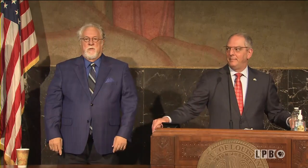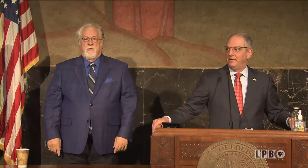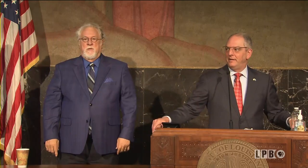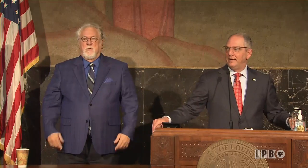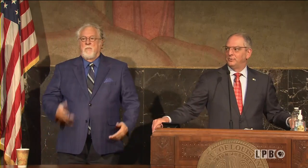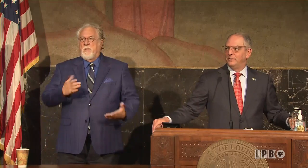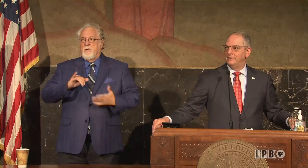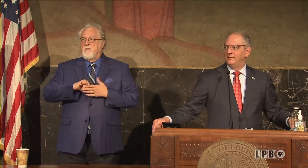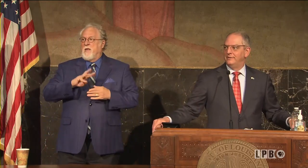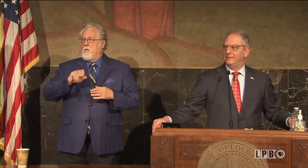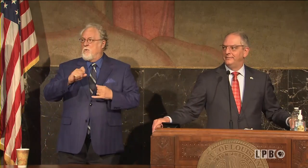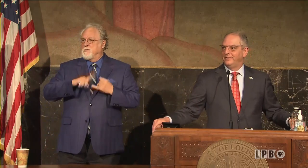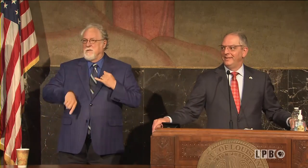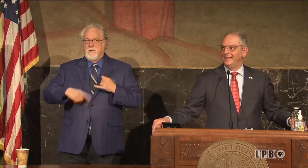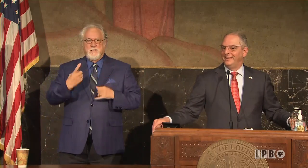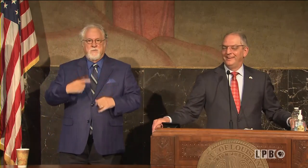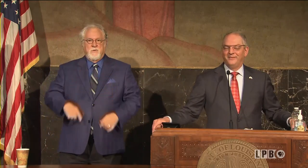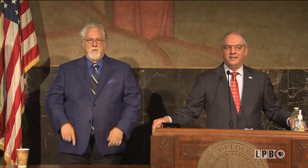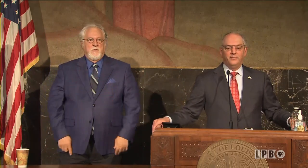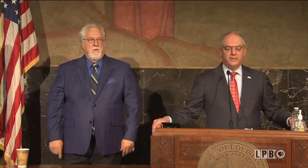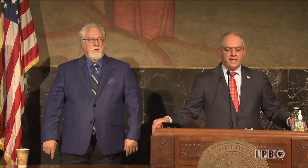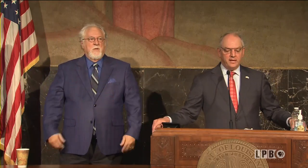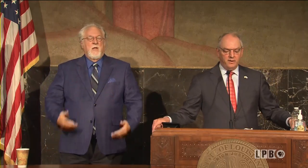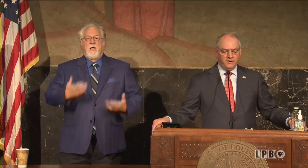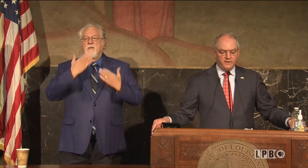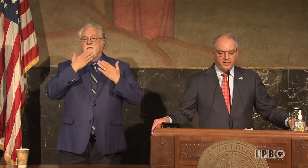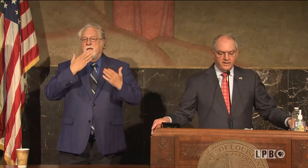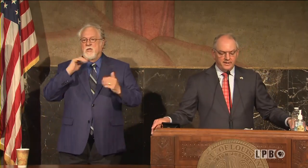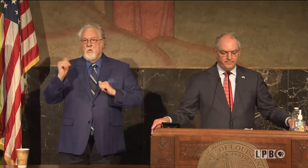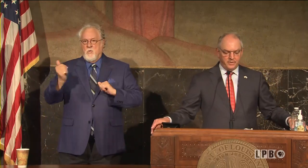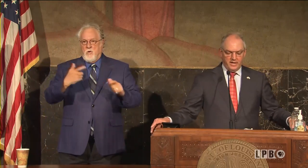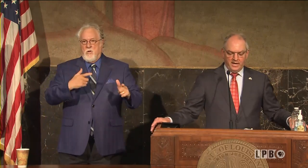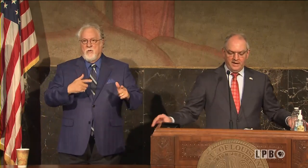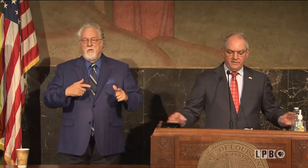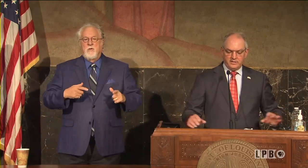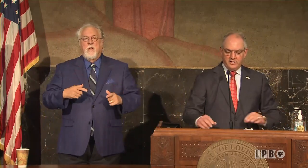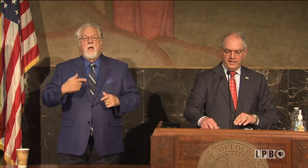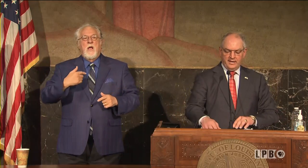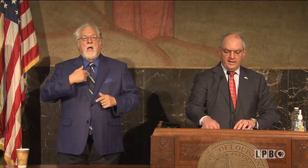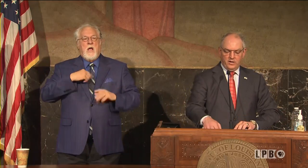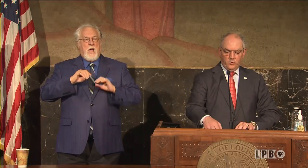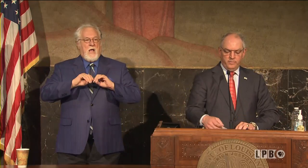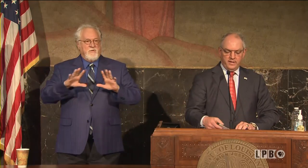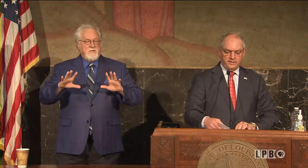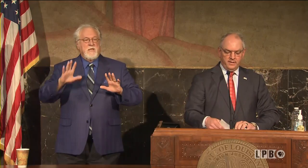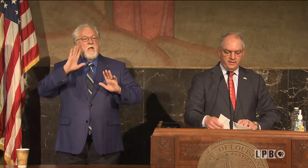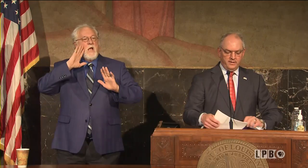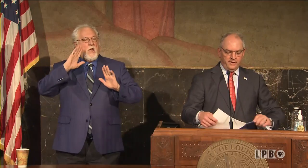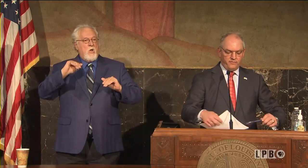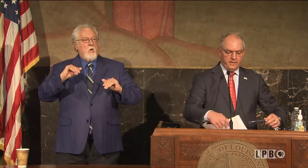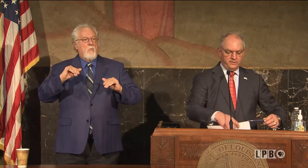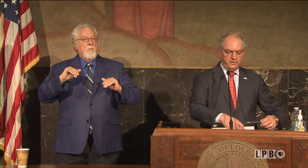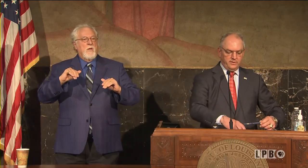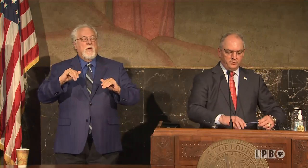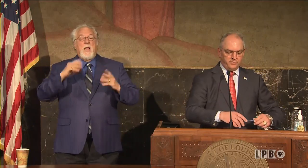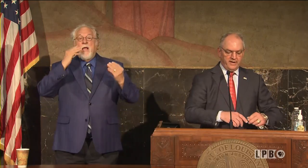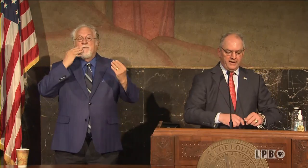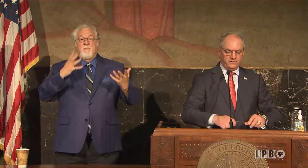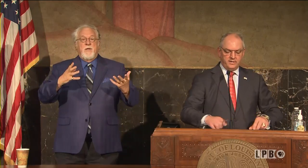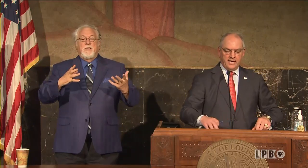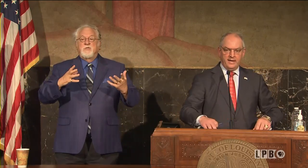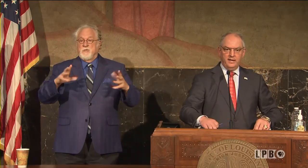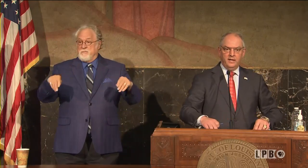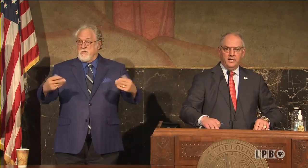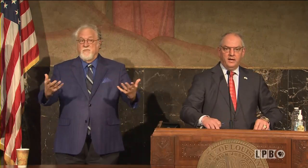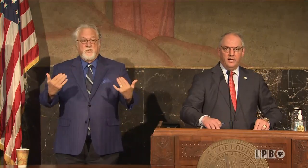That might have been the last one. Well, thank all of you. Obviously, I hope that the information that was